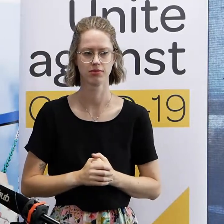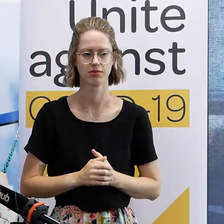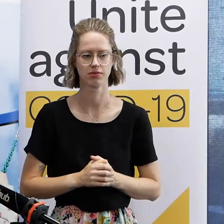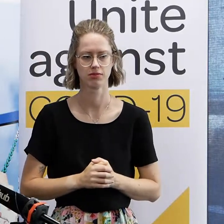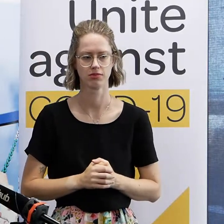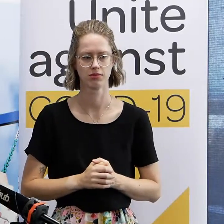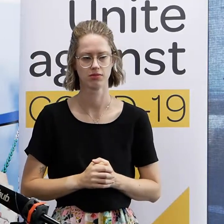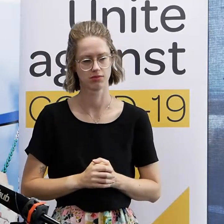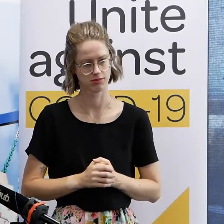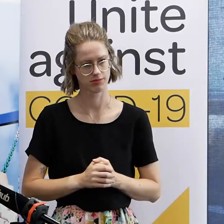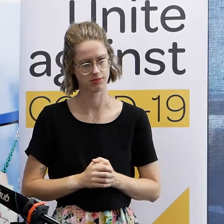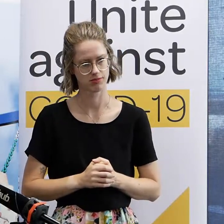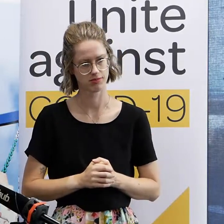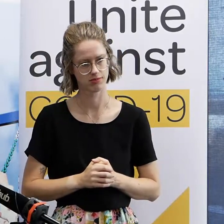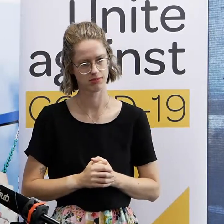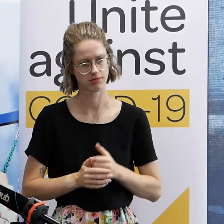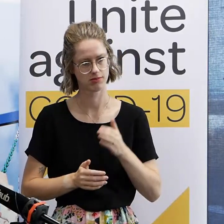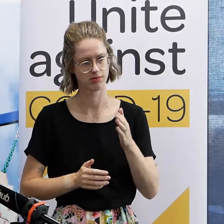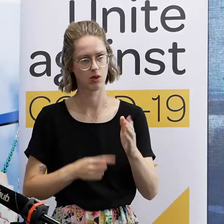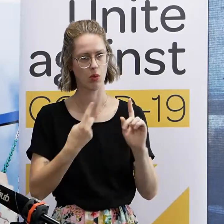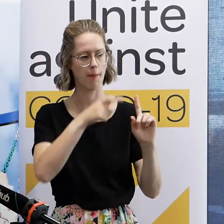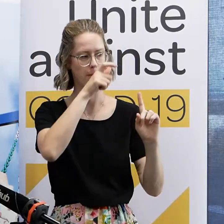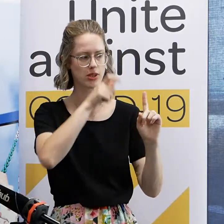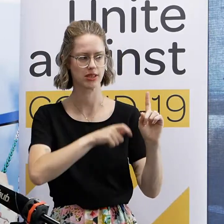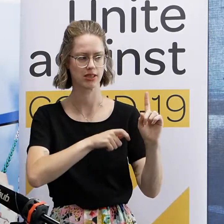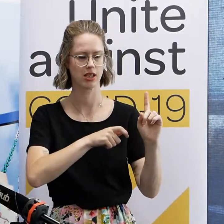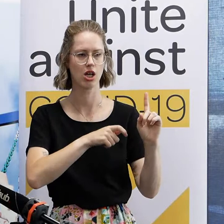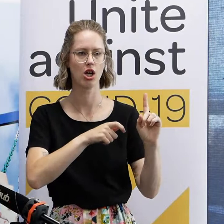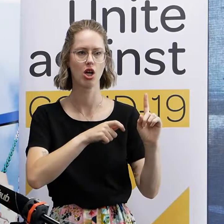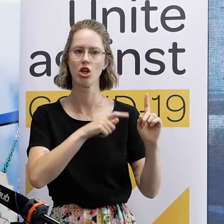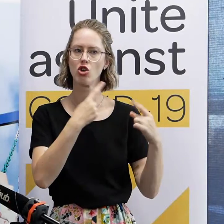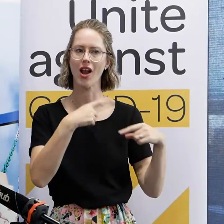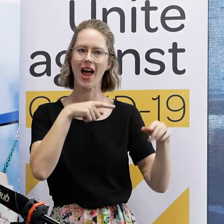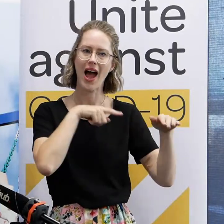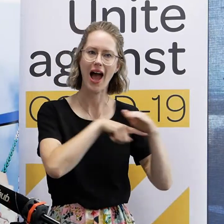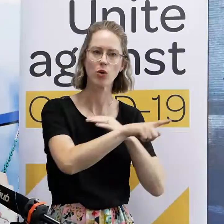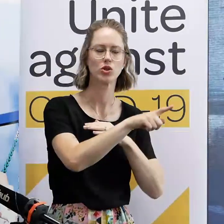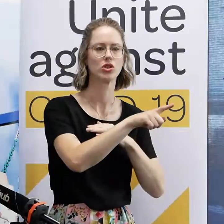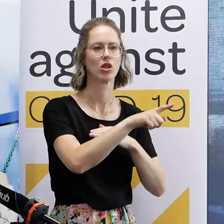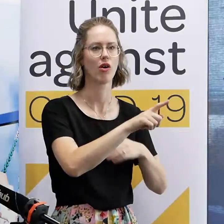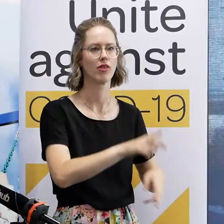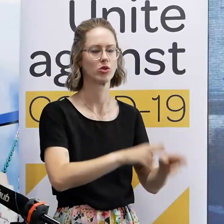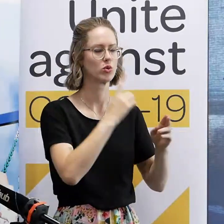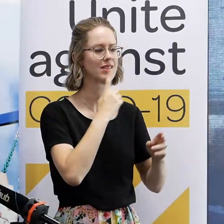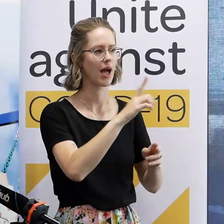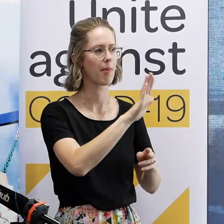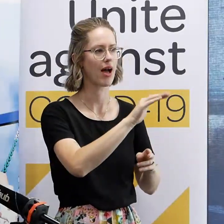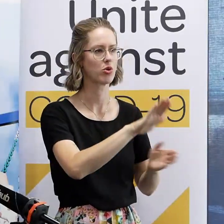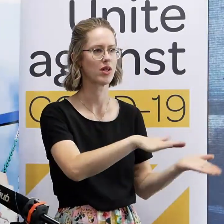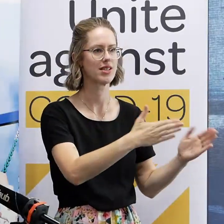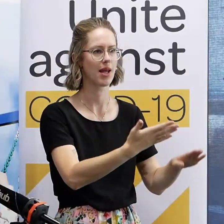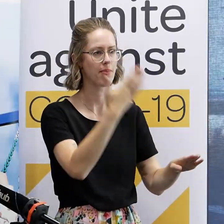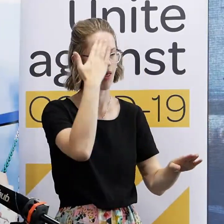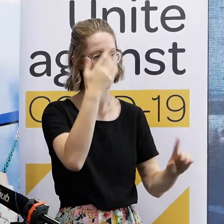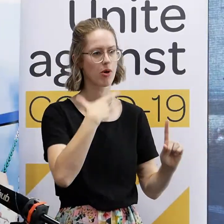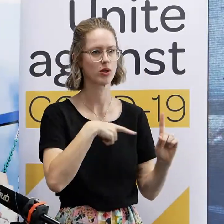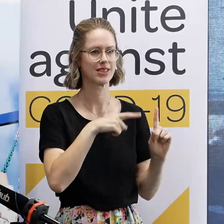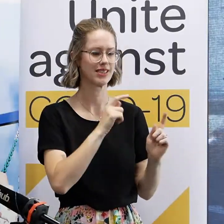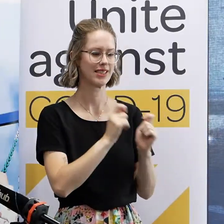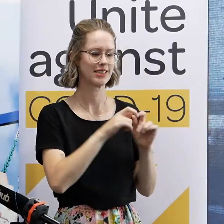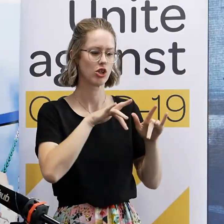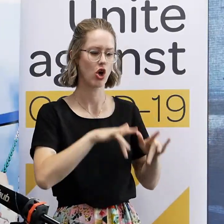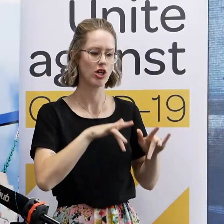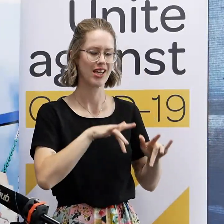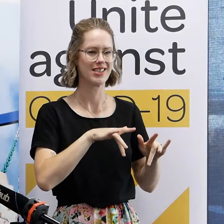To Peter Lapel, she was not let out of managed isolation to say goodbye to her dead mum because she didn't have a negative test, but she had